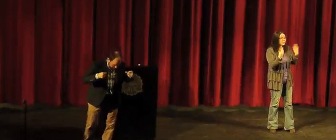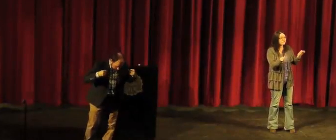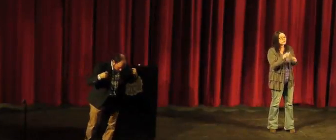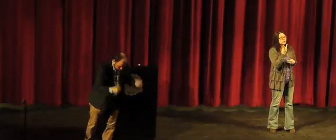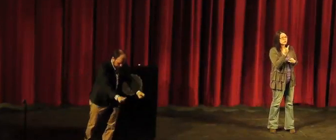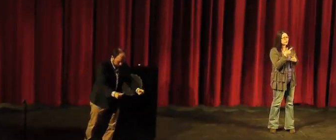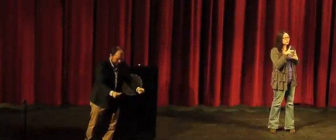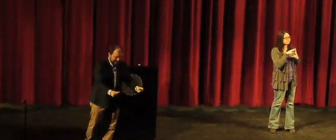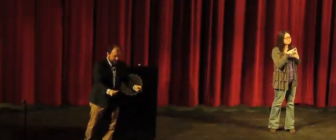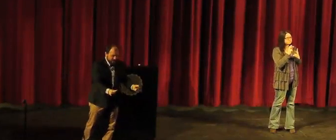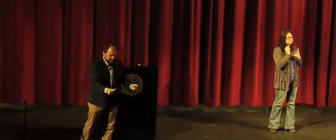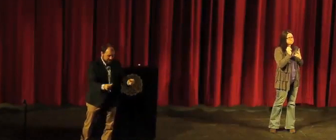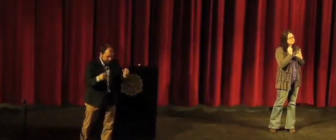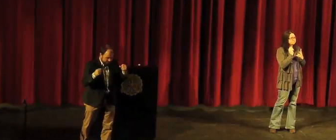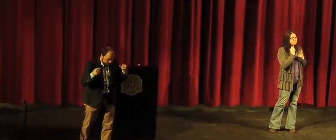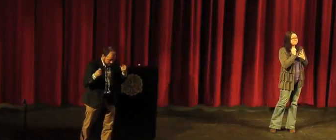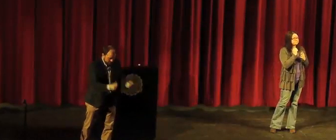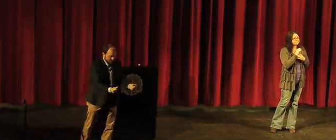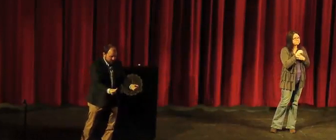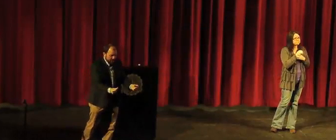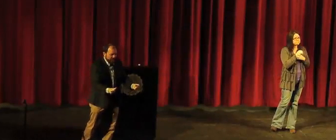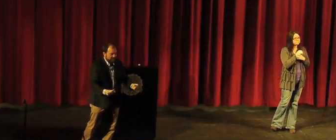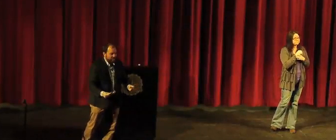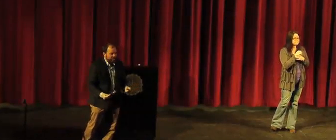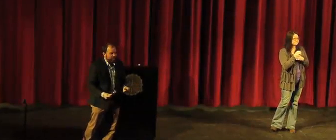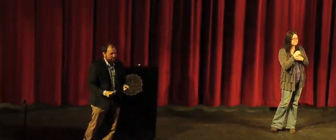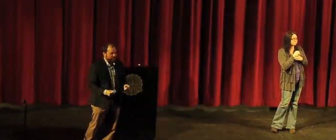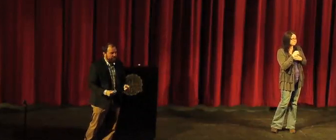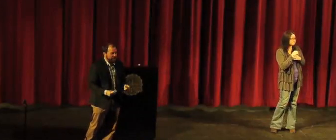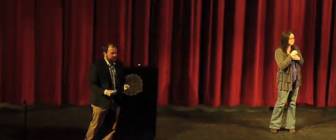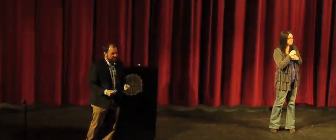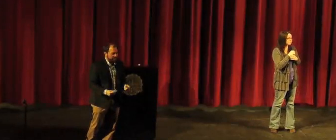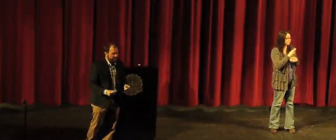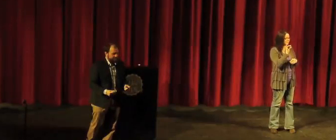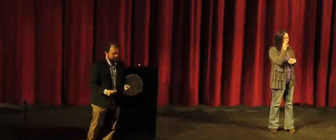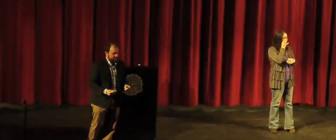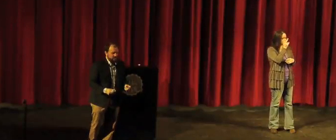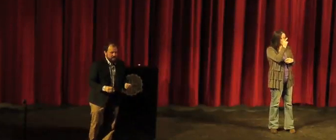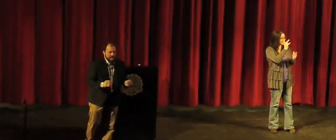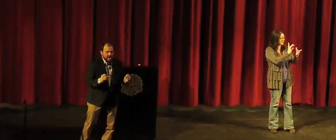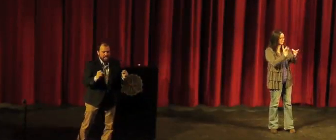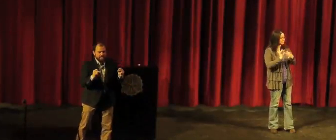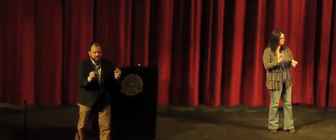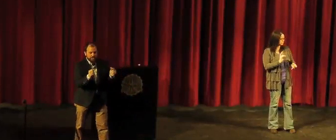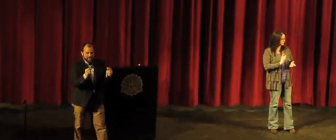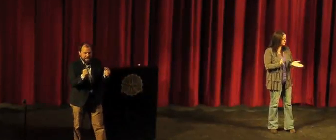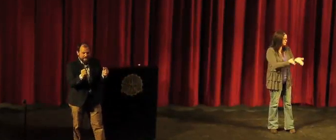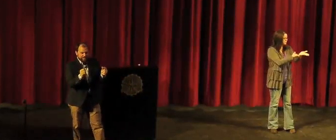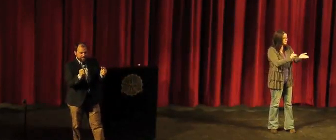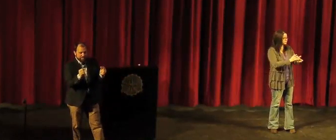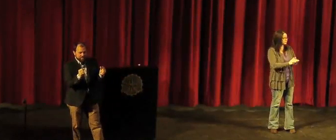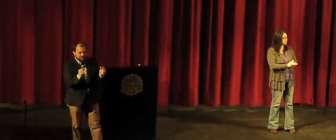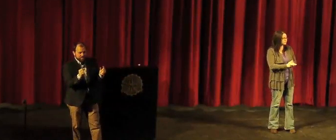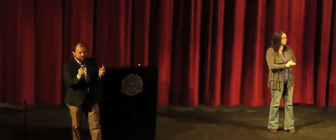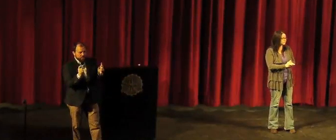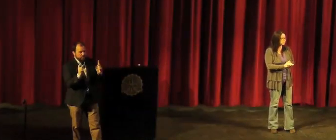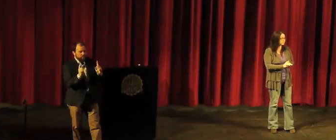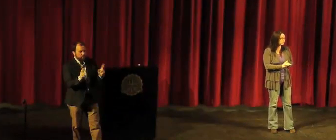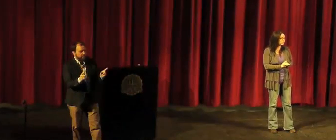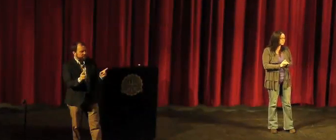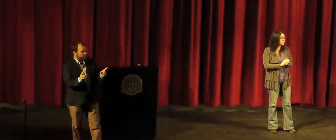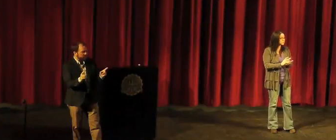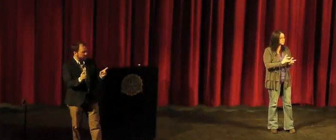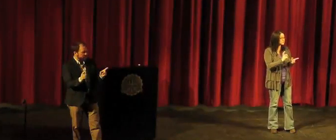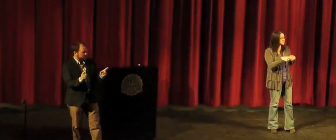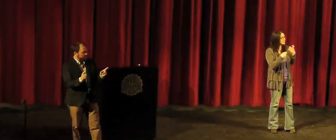of high-octane injections of French philosophy as little catalysts to give